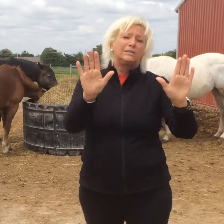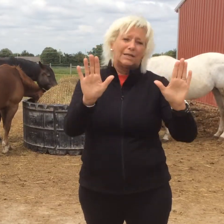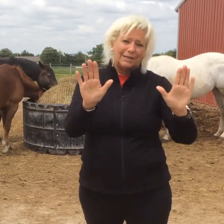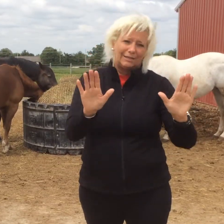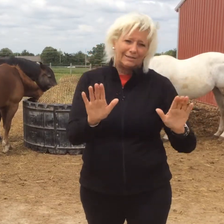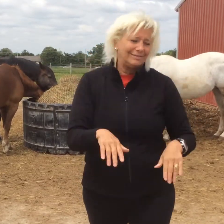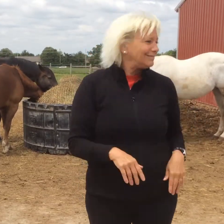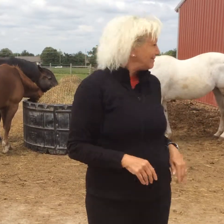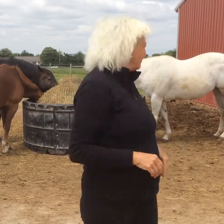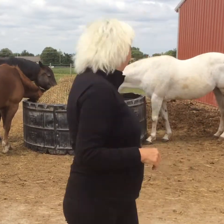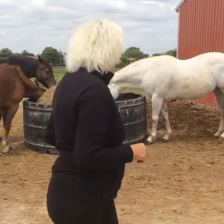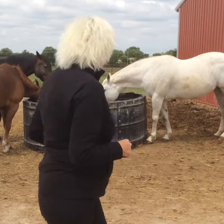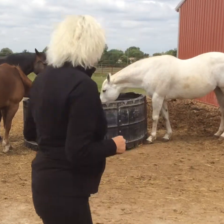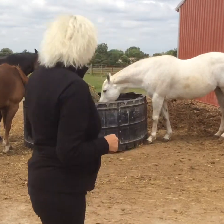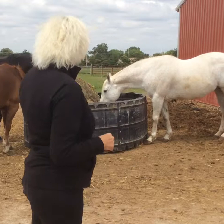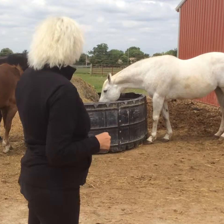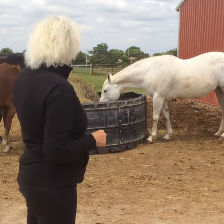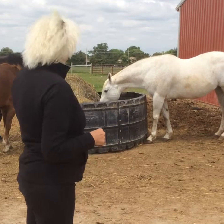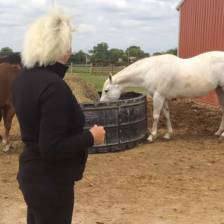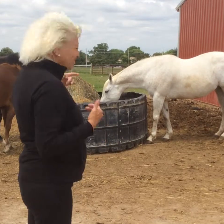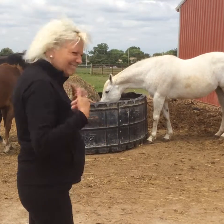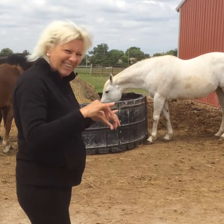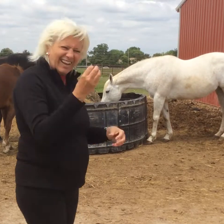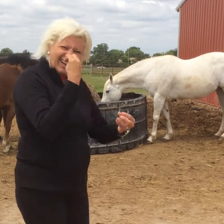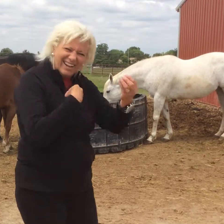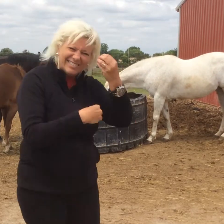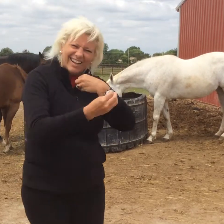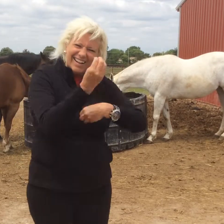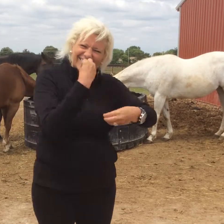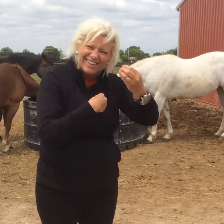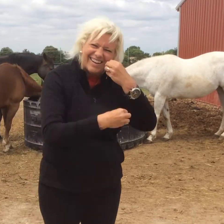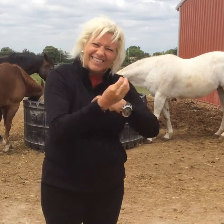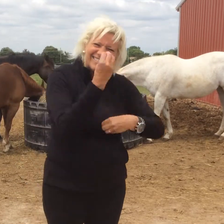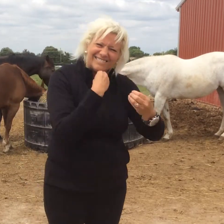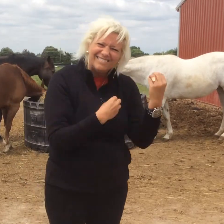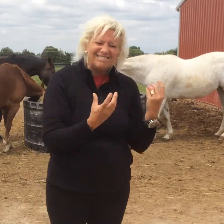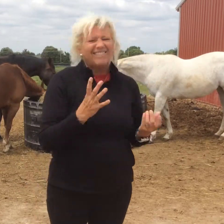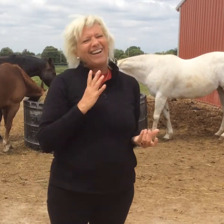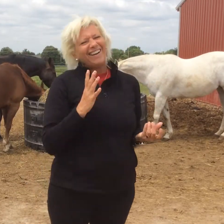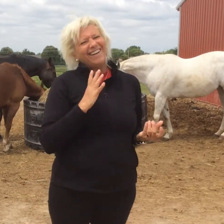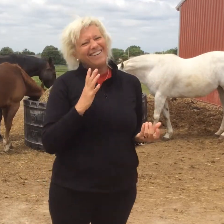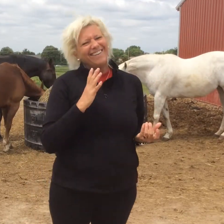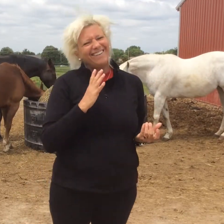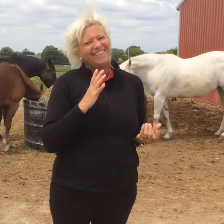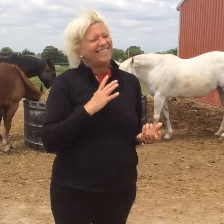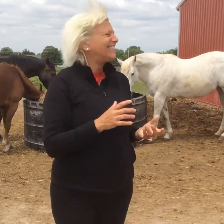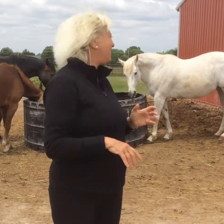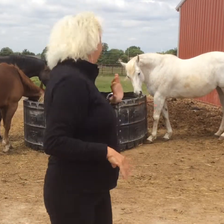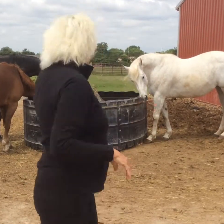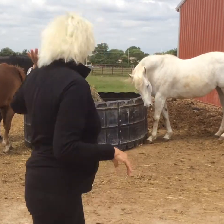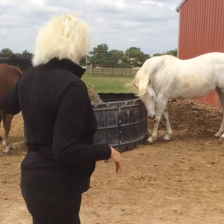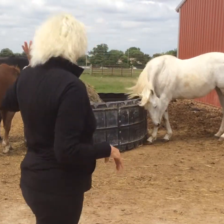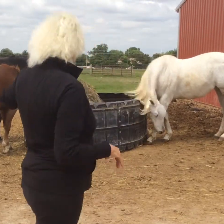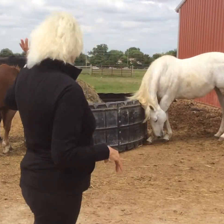It's amazing. They're still eating. That's okay.